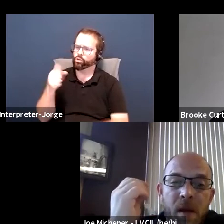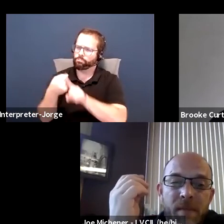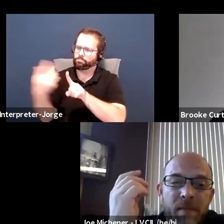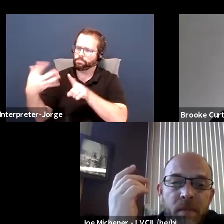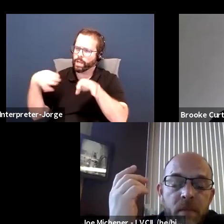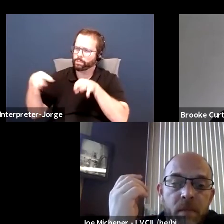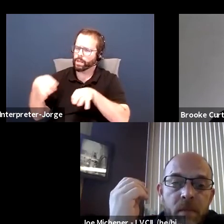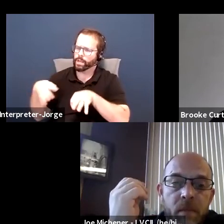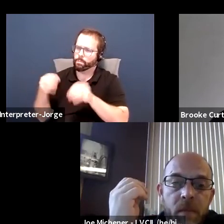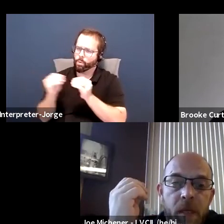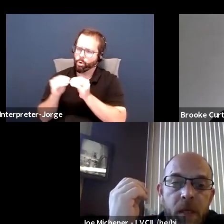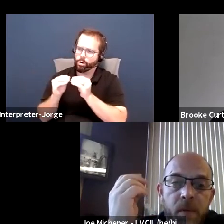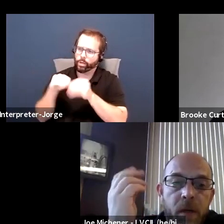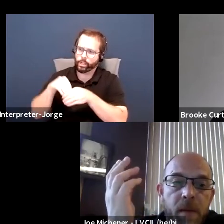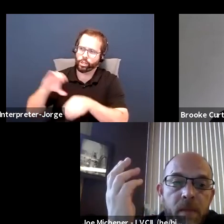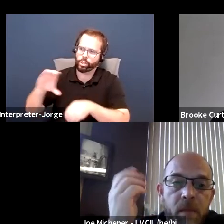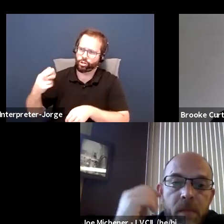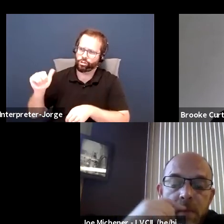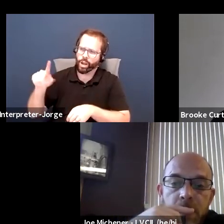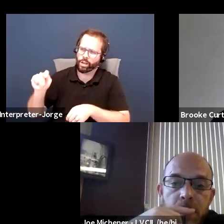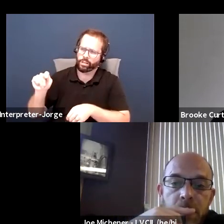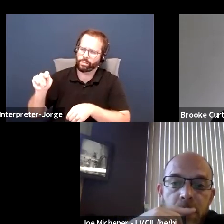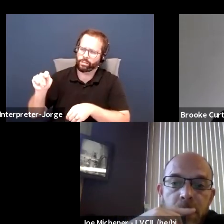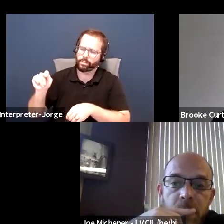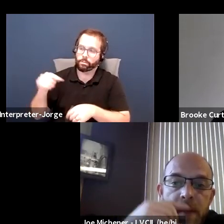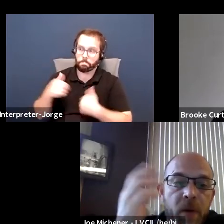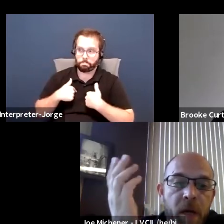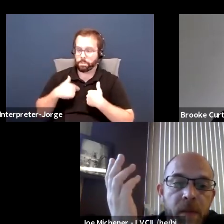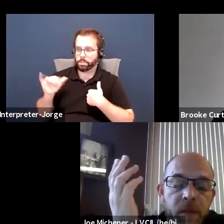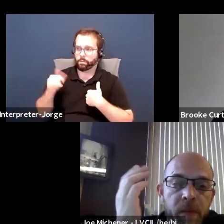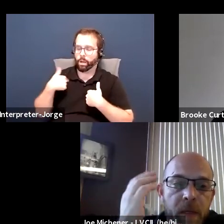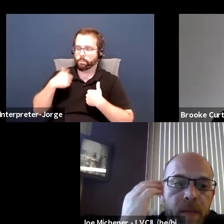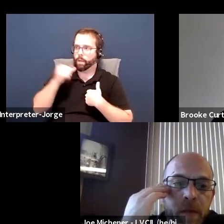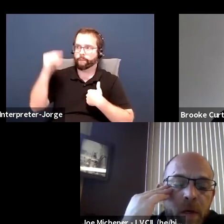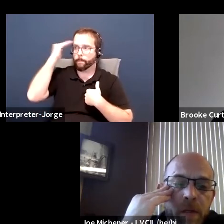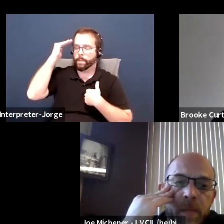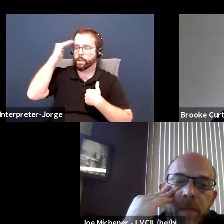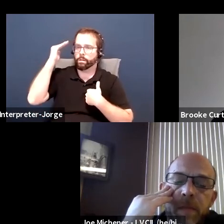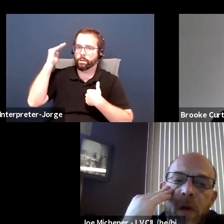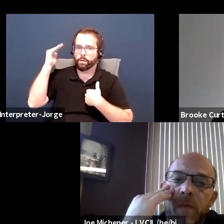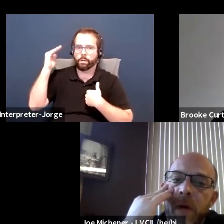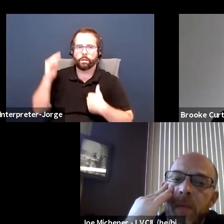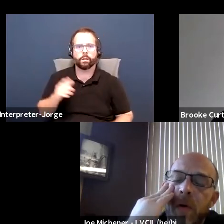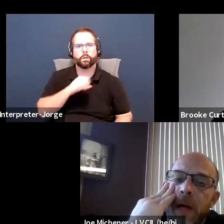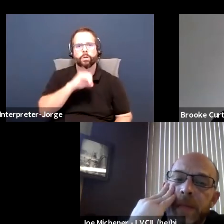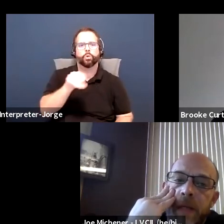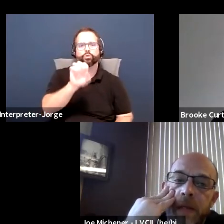in the chat. Yeah, Maybe we Brooke, could come back to that question. yeah, Brooke, I'm assuming, I mean, there are some